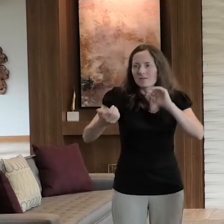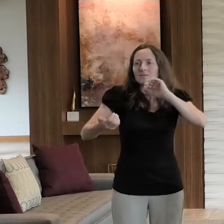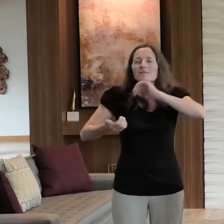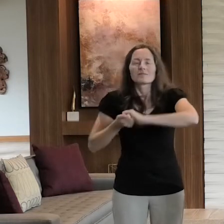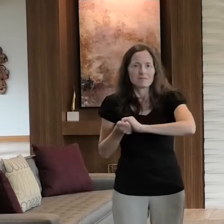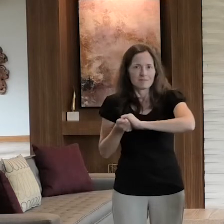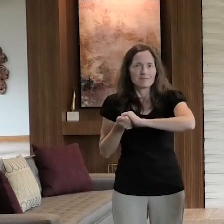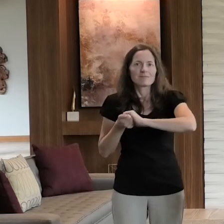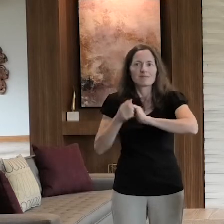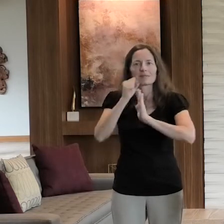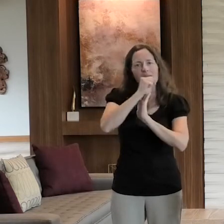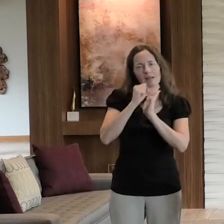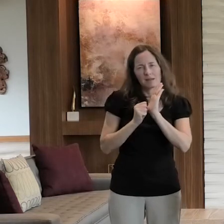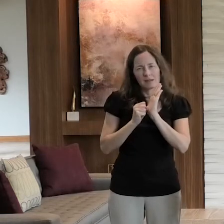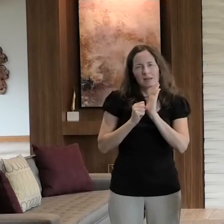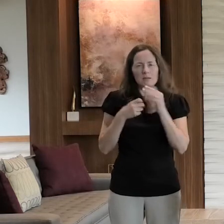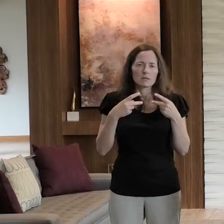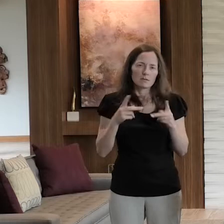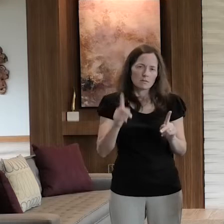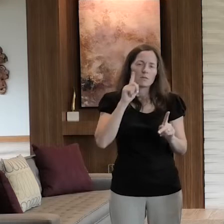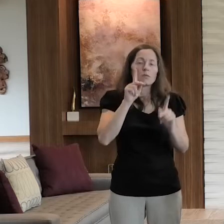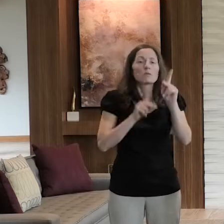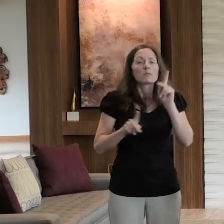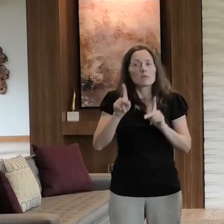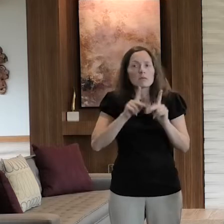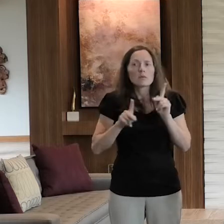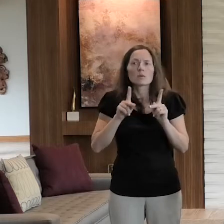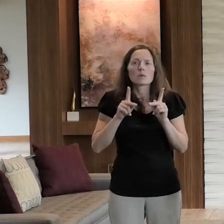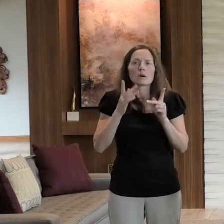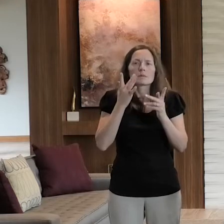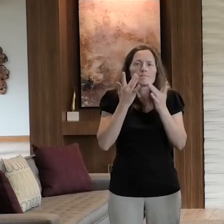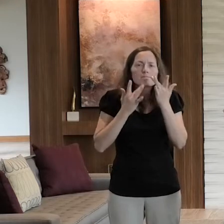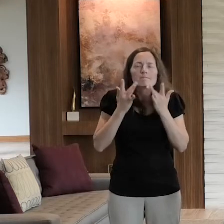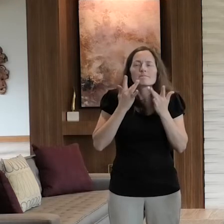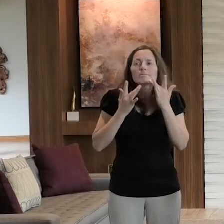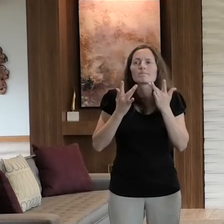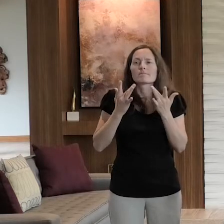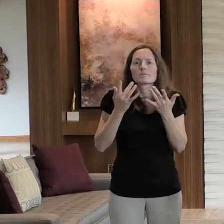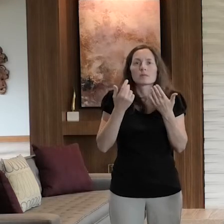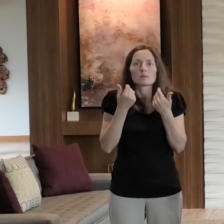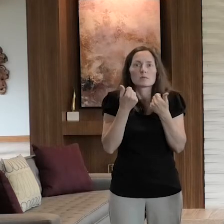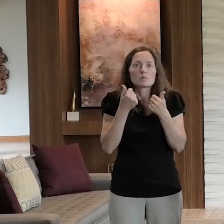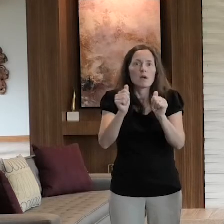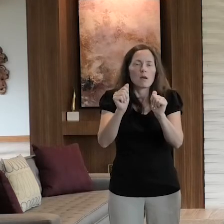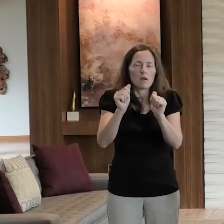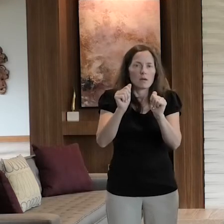for folks who are, whom we're trying to help become